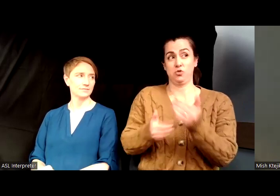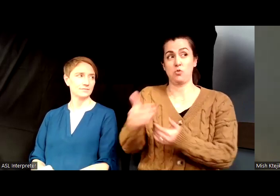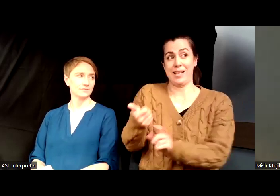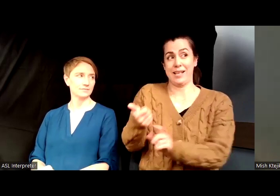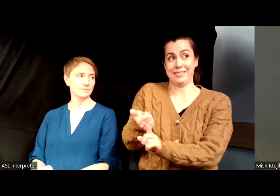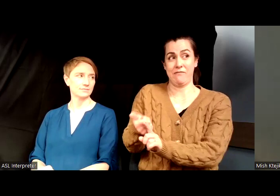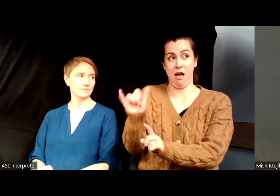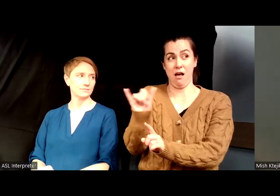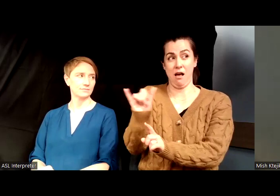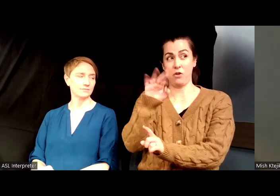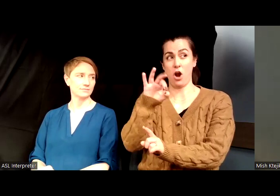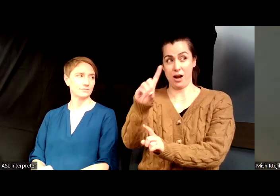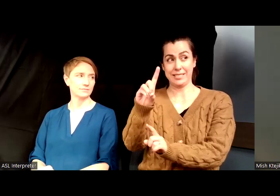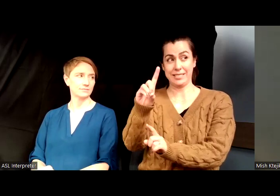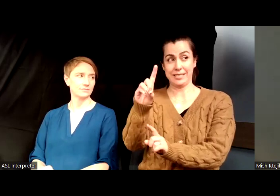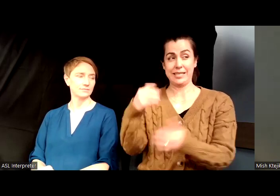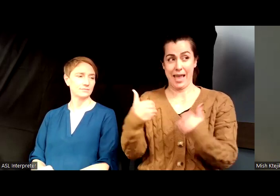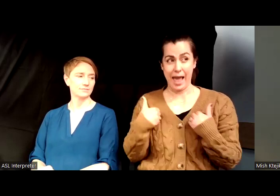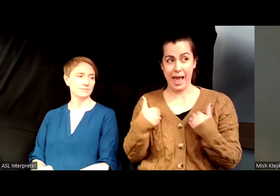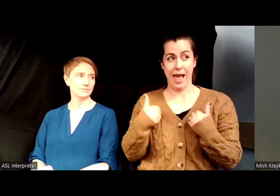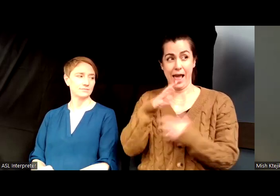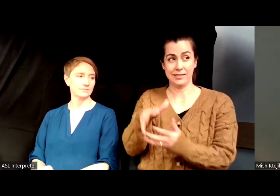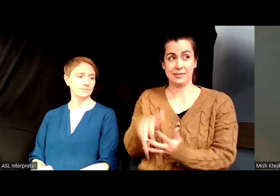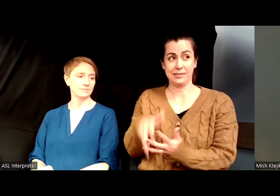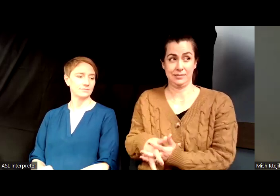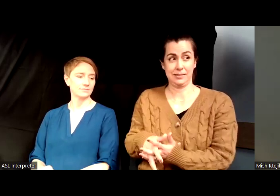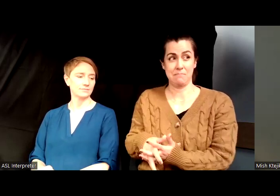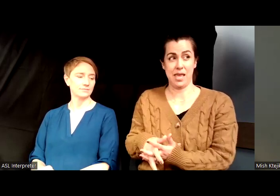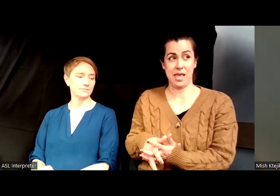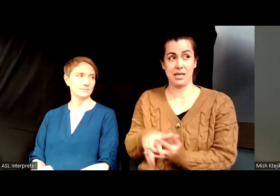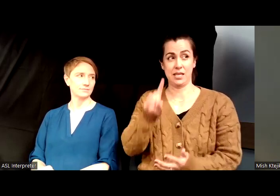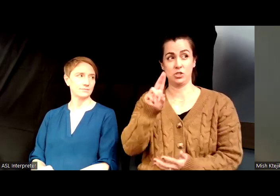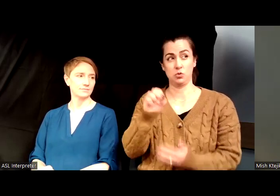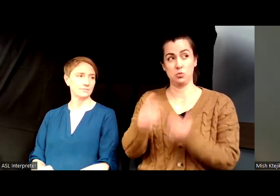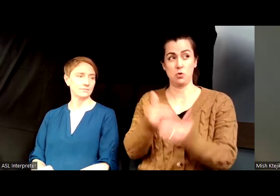certification itself as due process. Isn't that for RID?